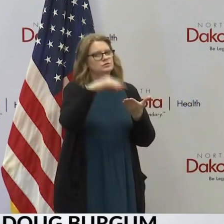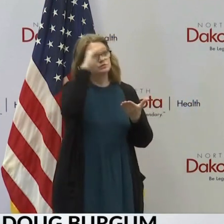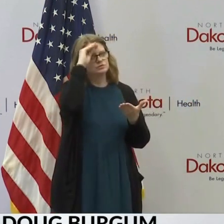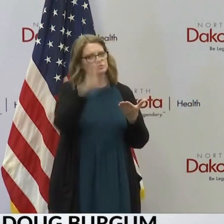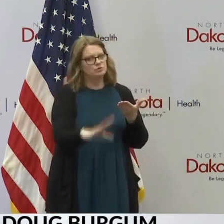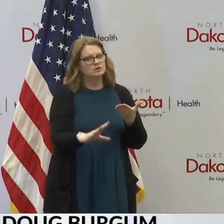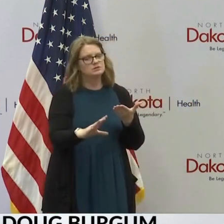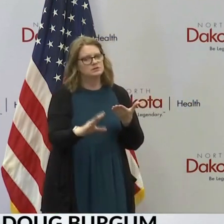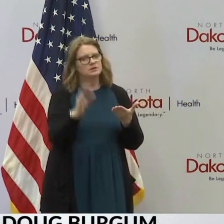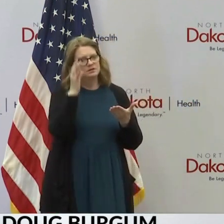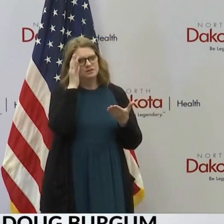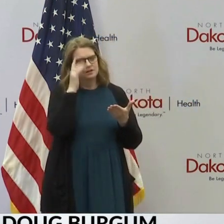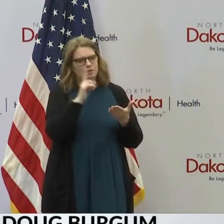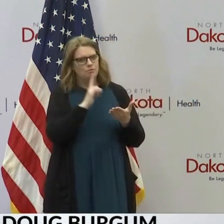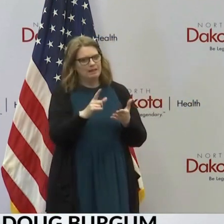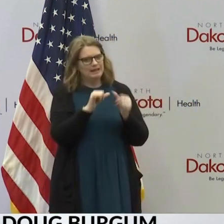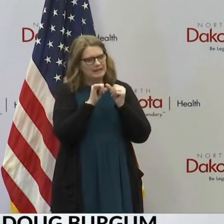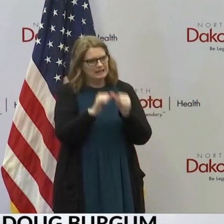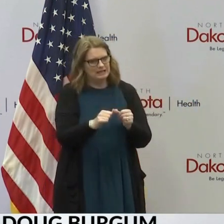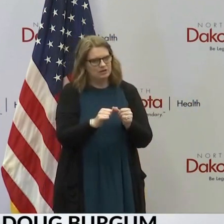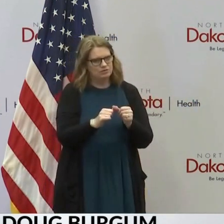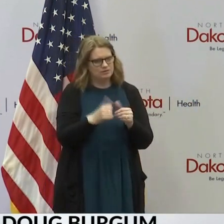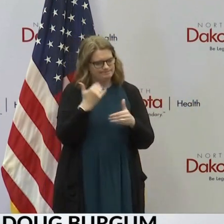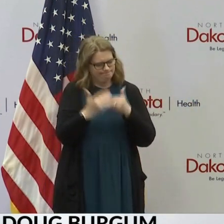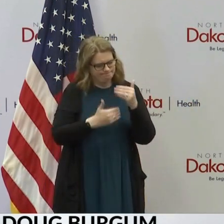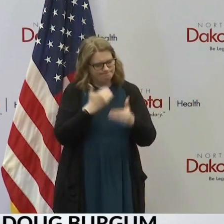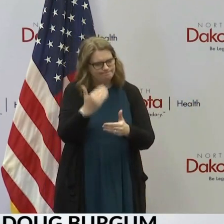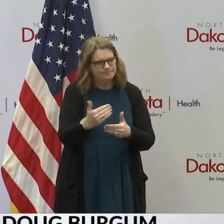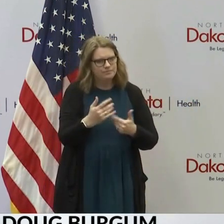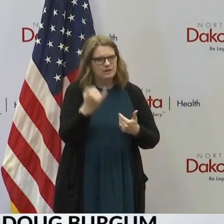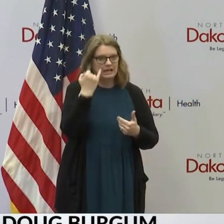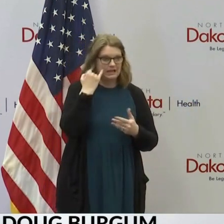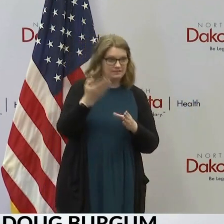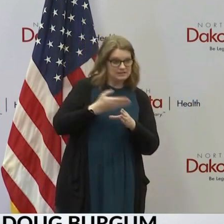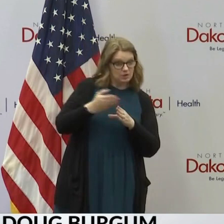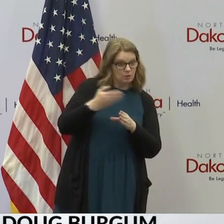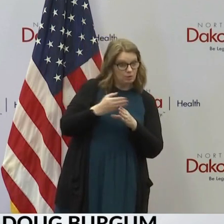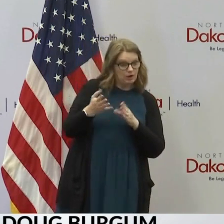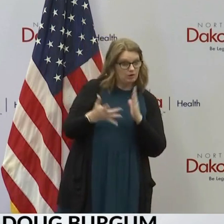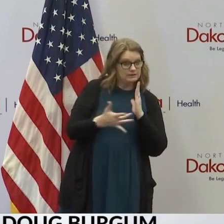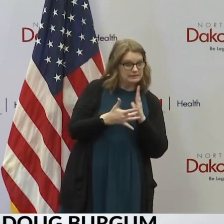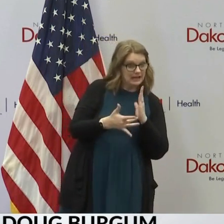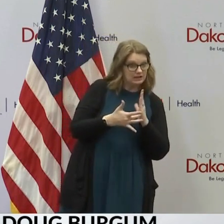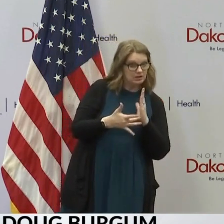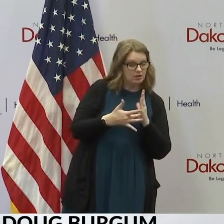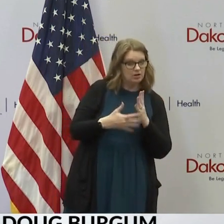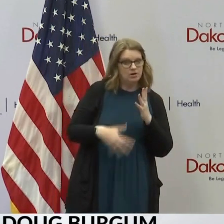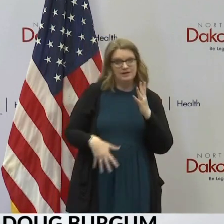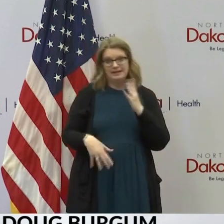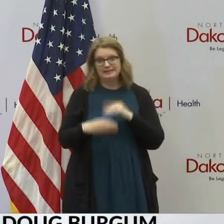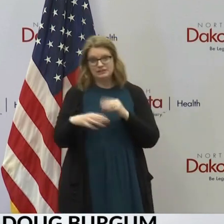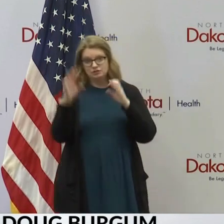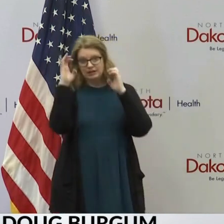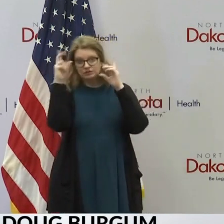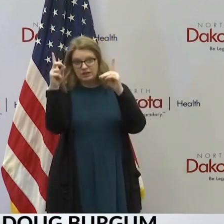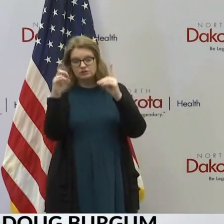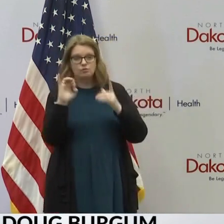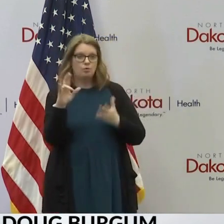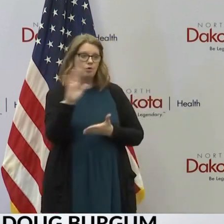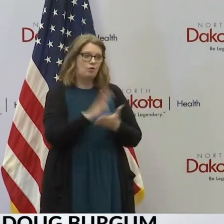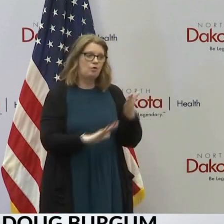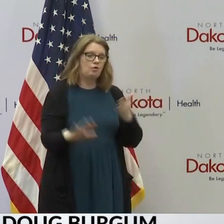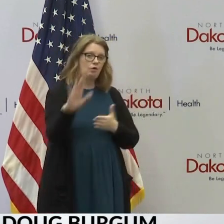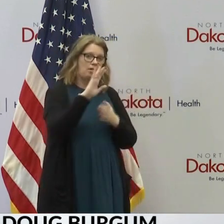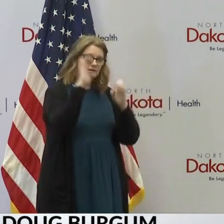these financial scholarships, to have them continue to pursue whether it's a career and technical additional education or